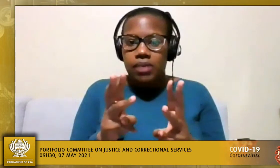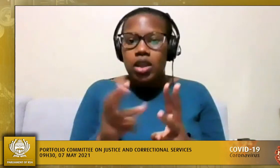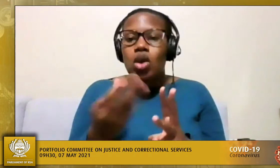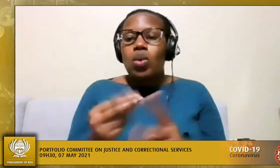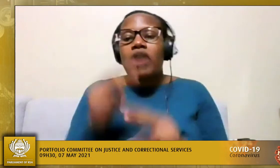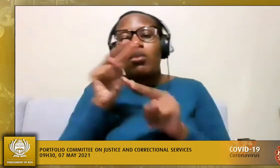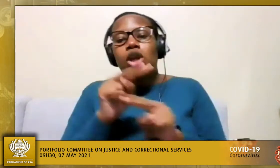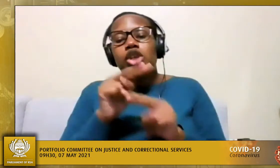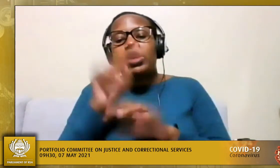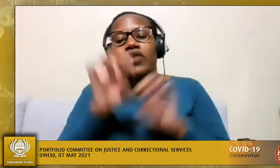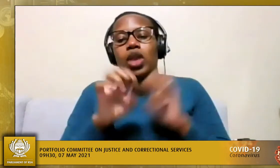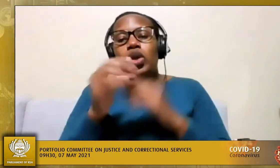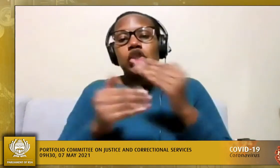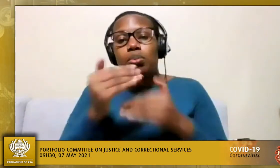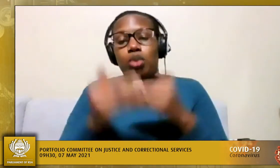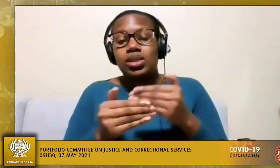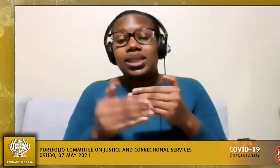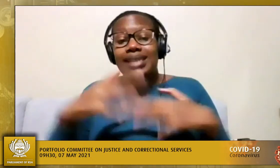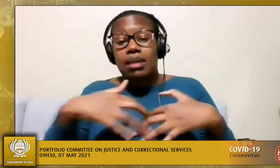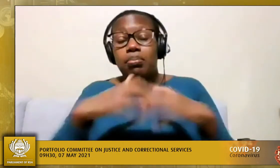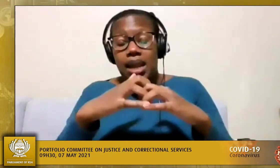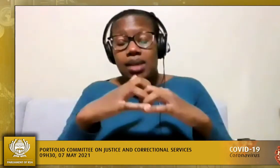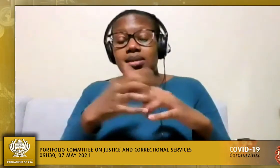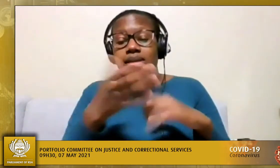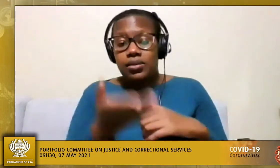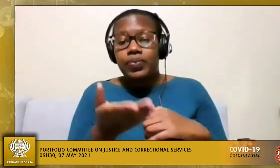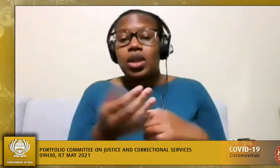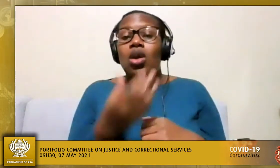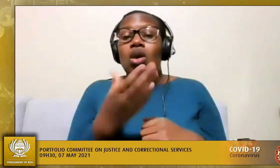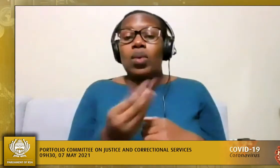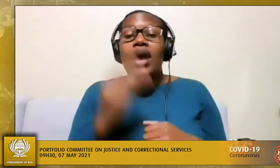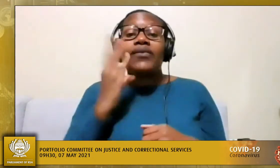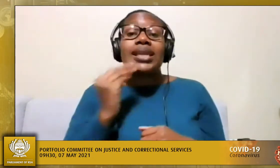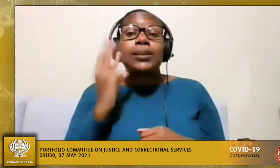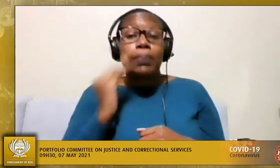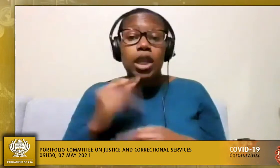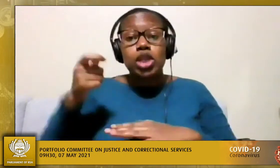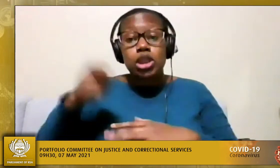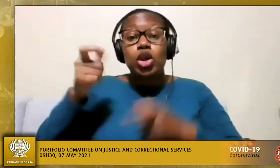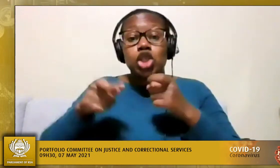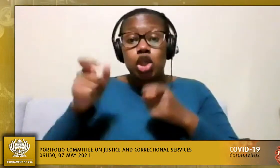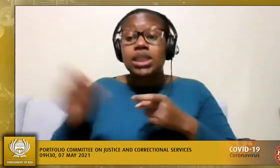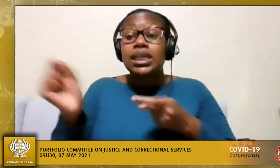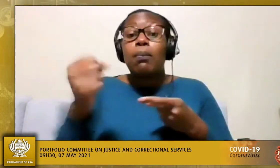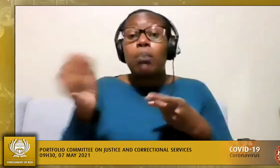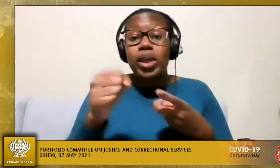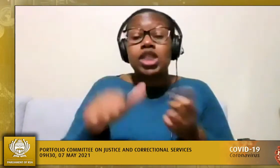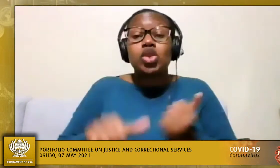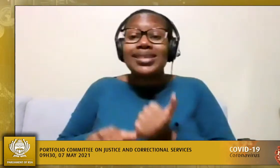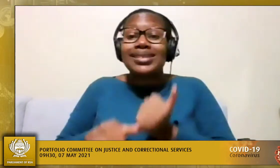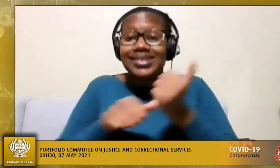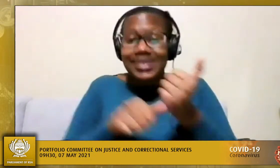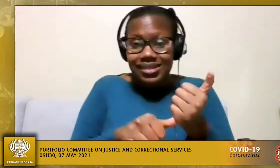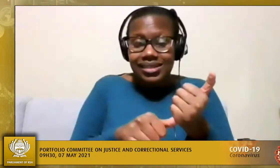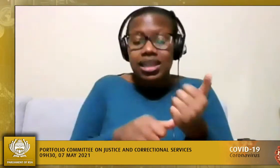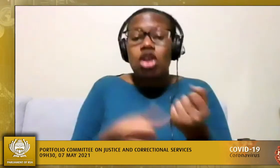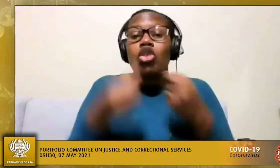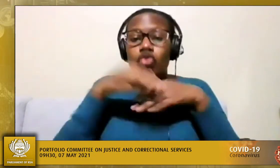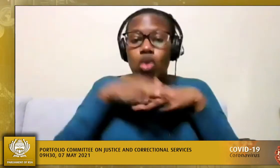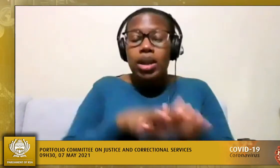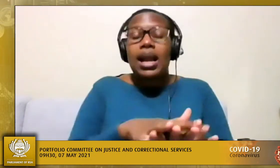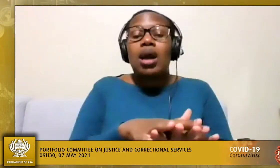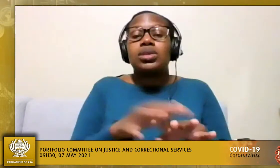and evaluation process in place we've got experienced prosecutors appointed to assist with the rollout and the